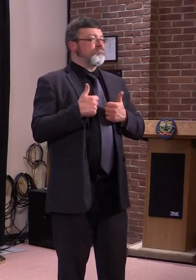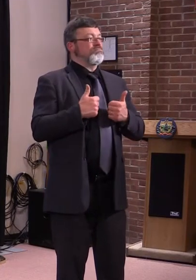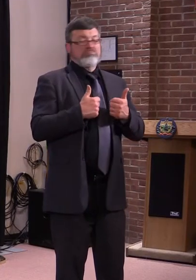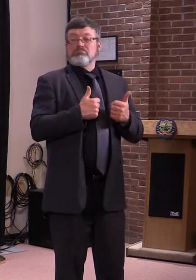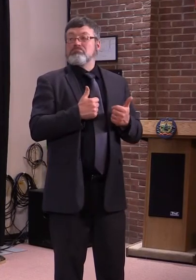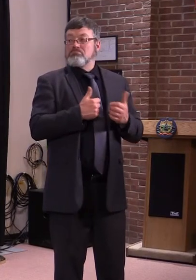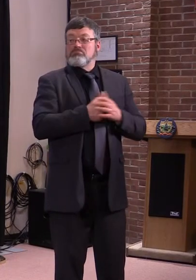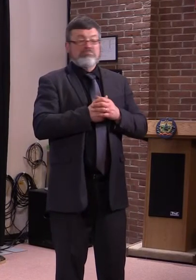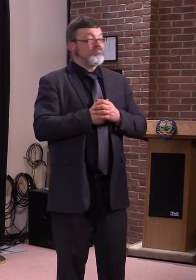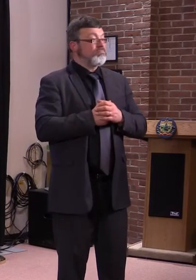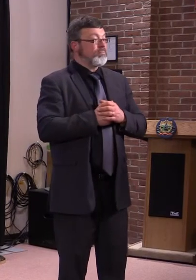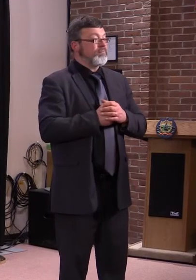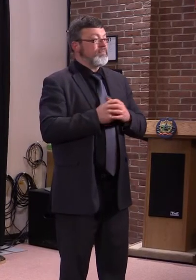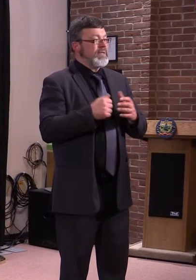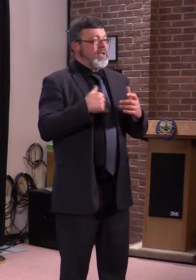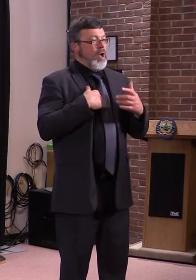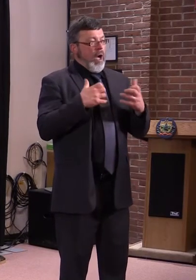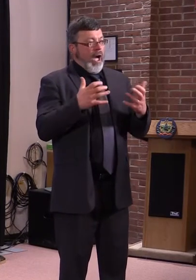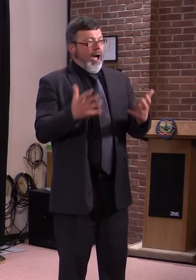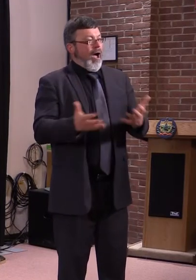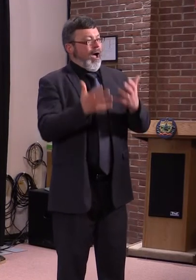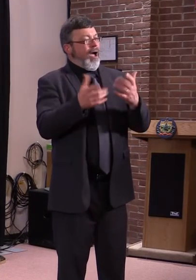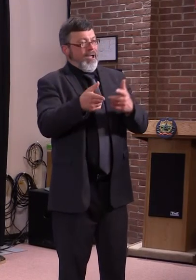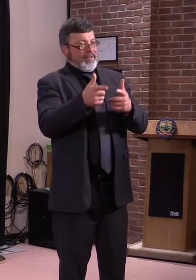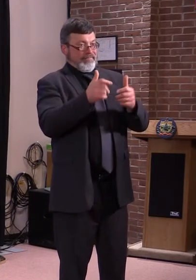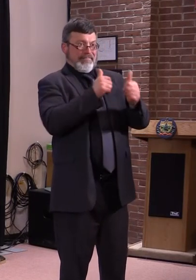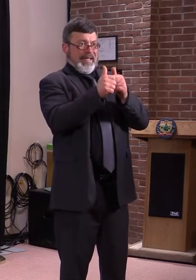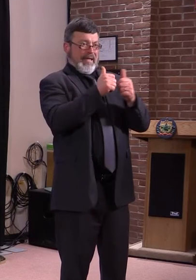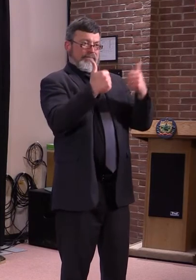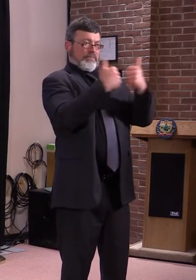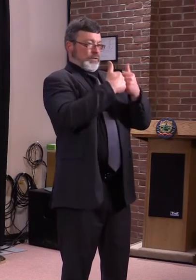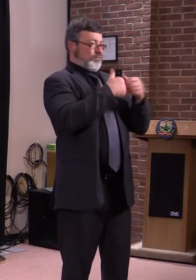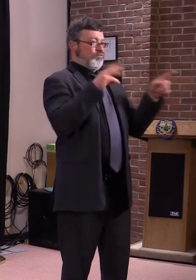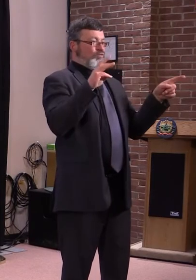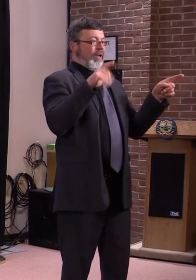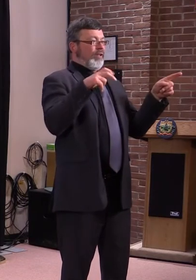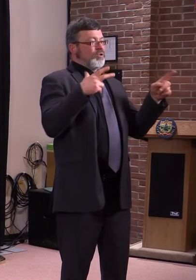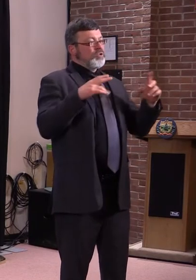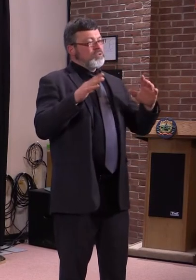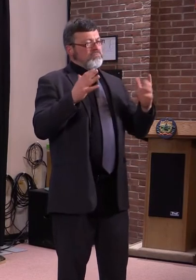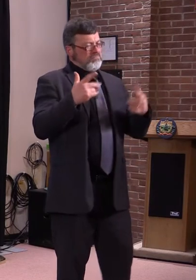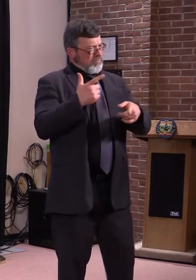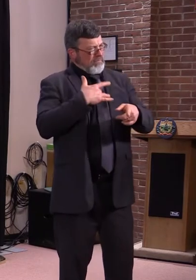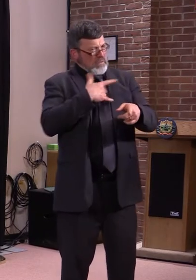see a candidate step up with her credentials.